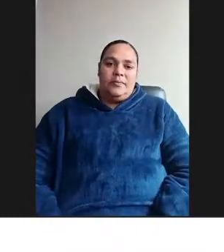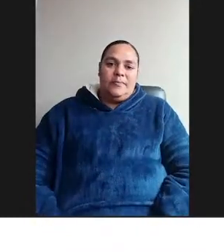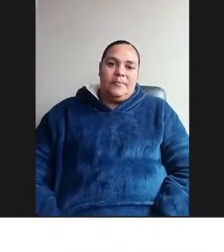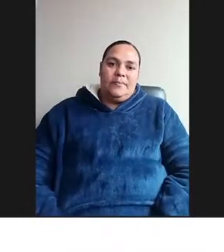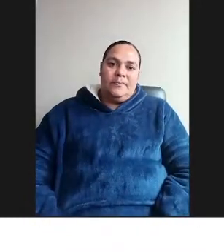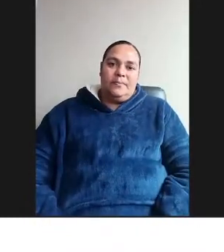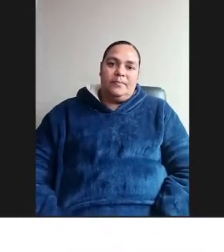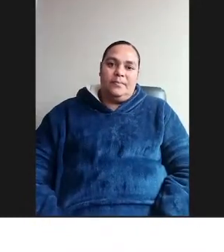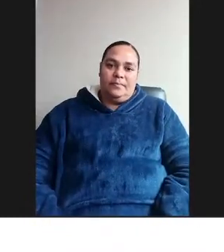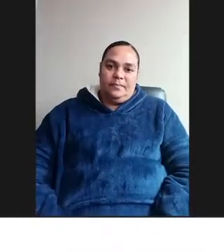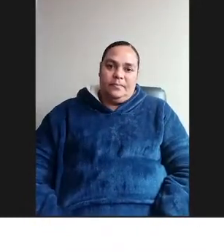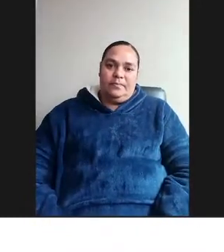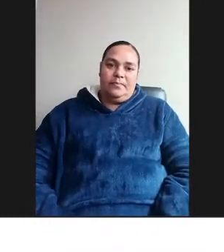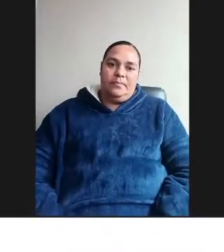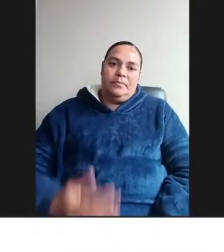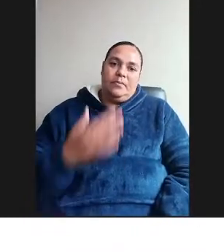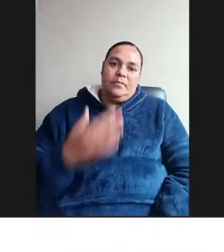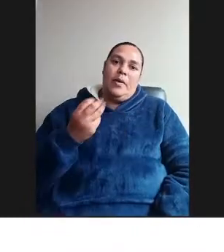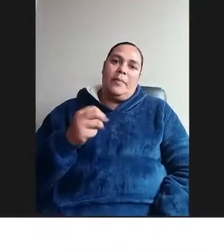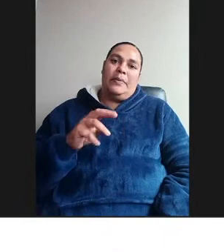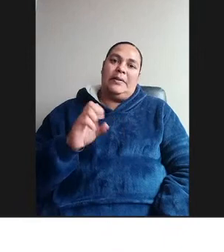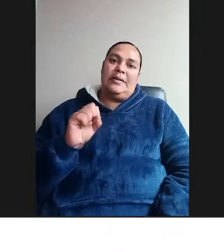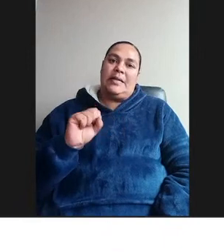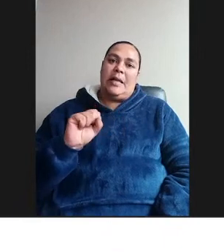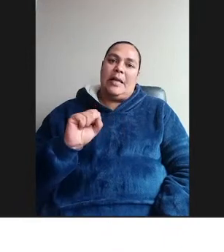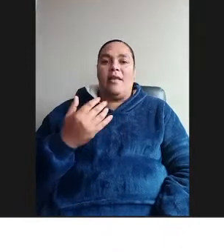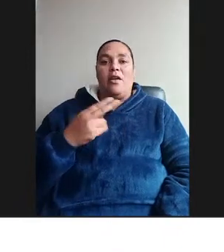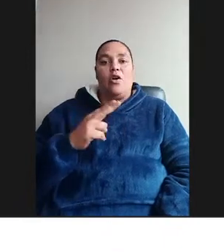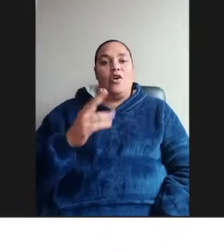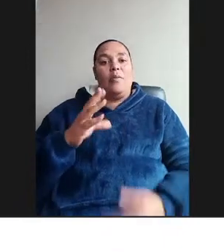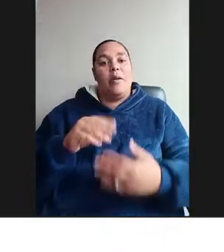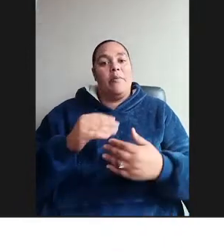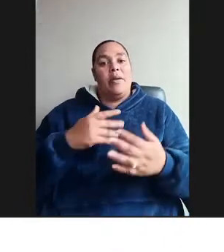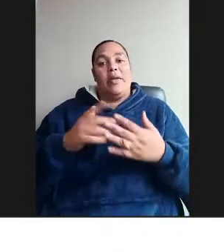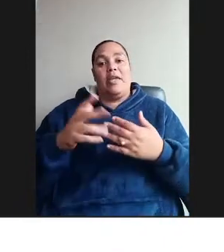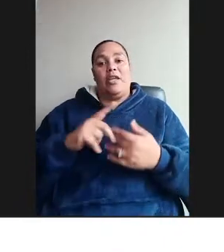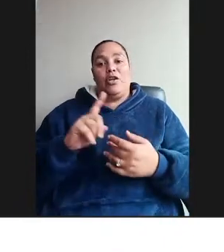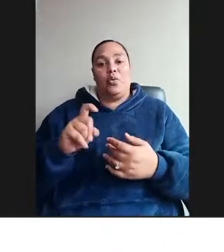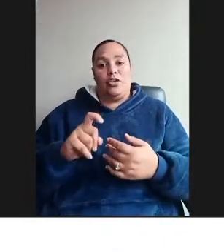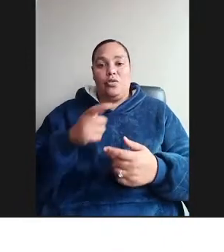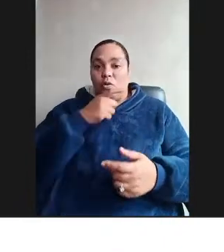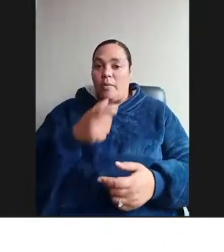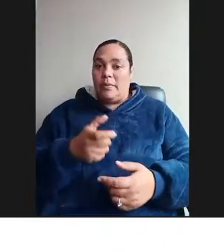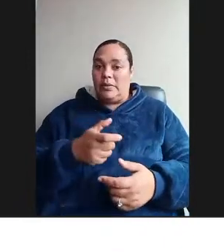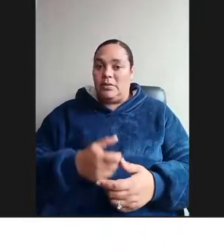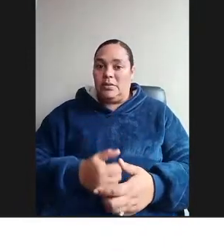Thank you very much, Mrs. Stamela. Honourable members, any questions, comments?